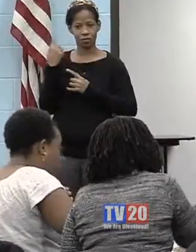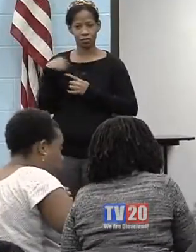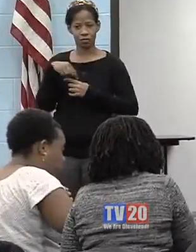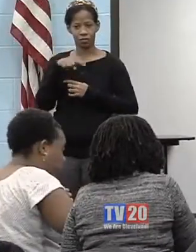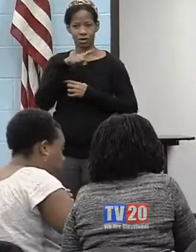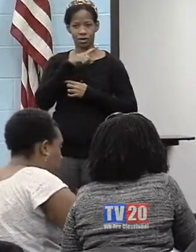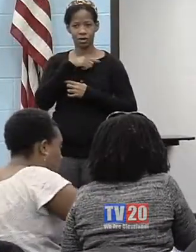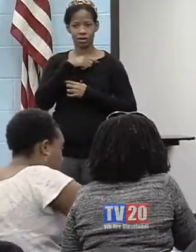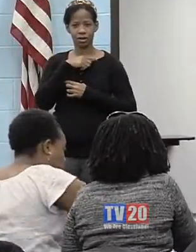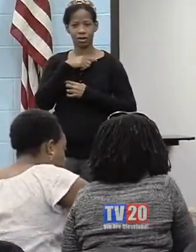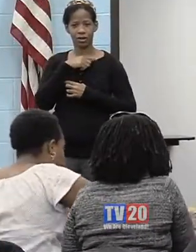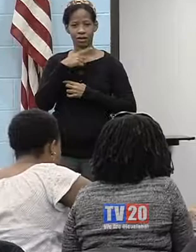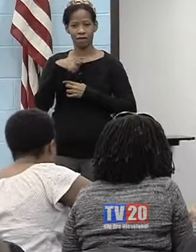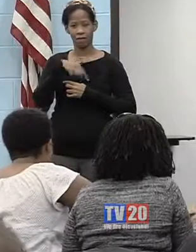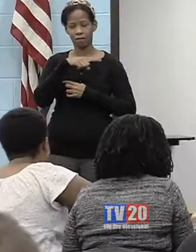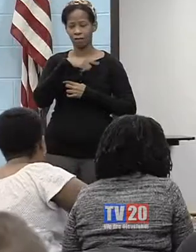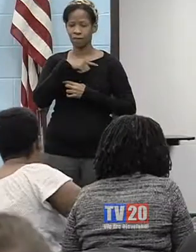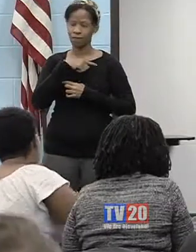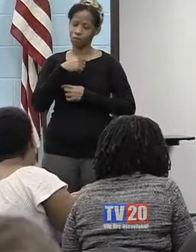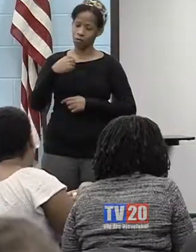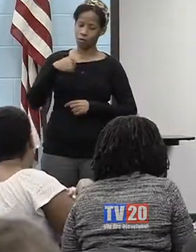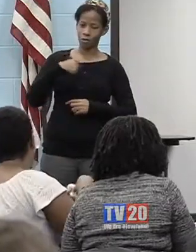saved a wretch